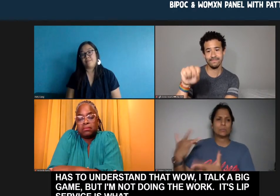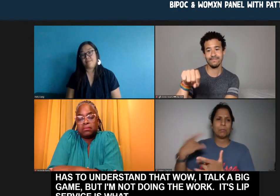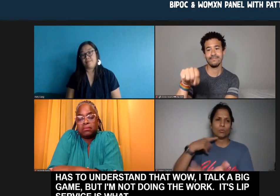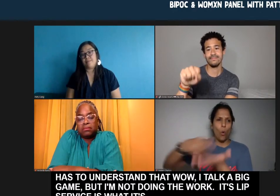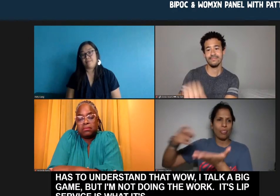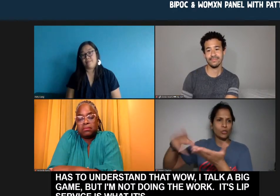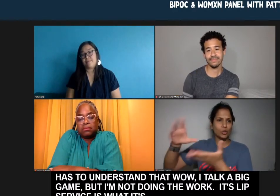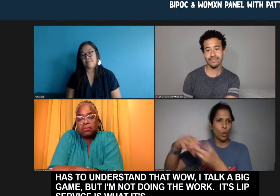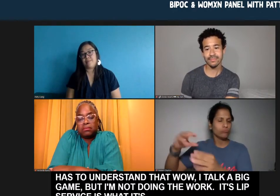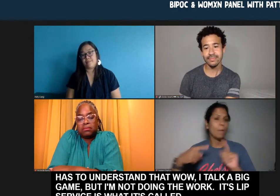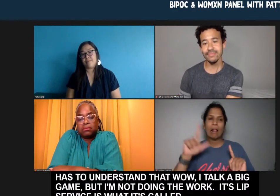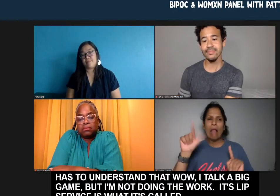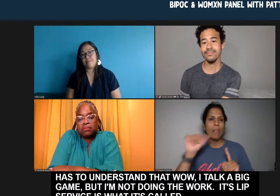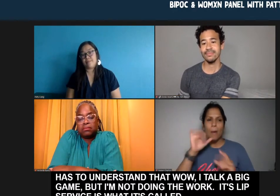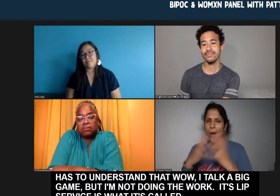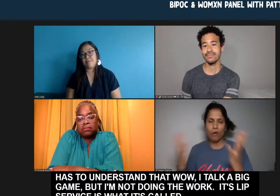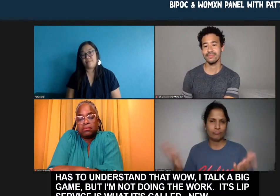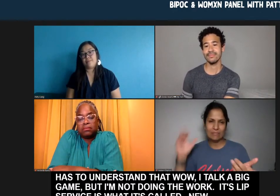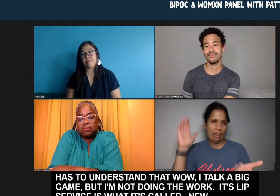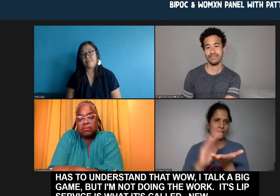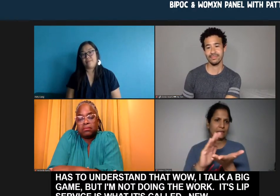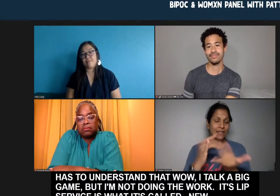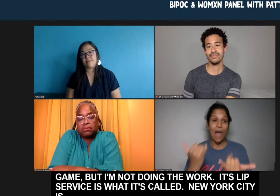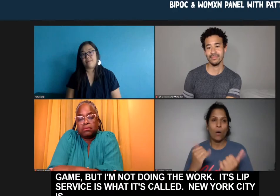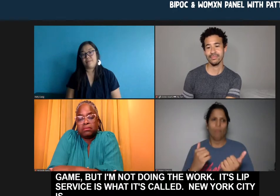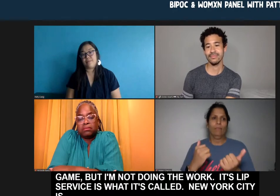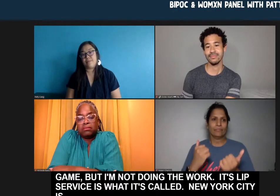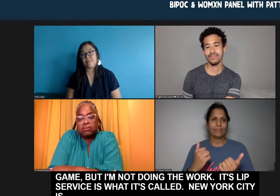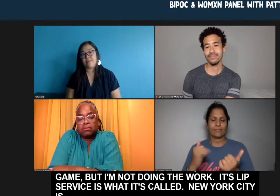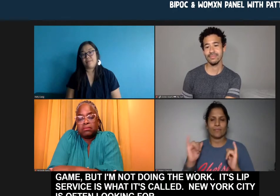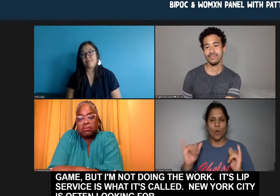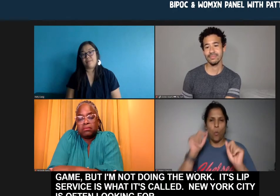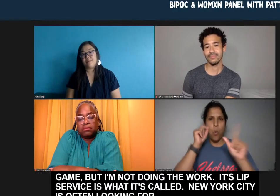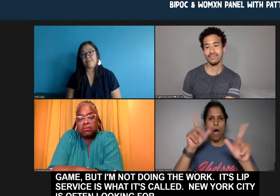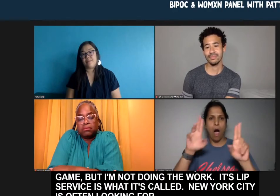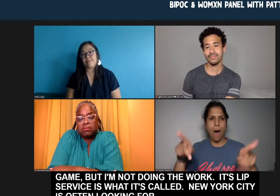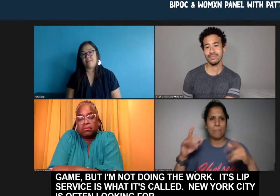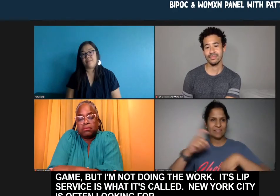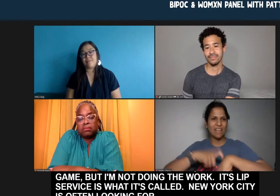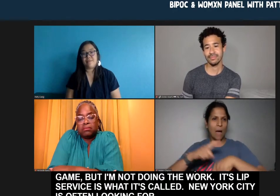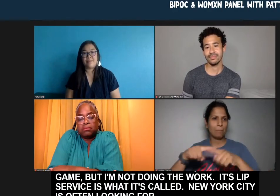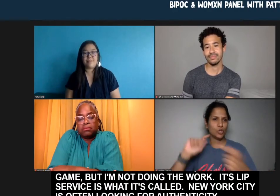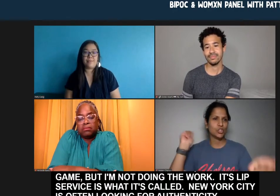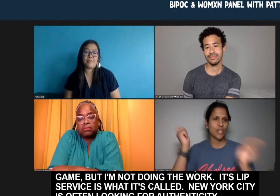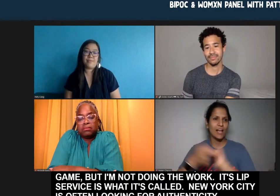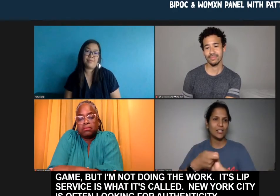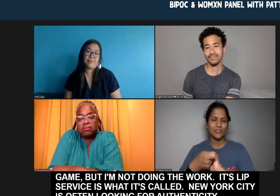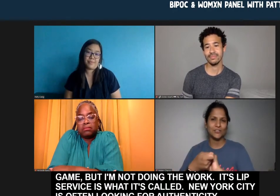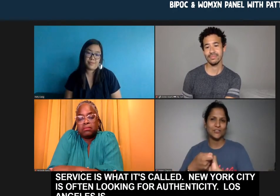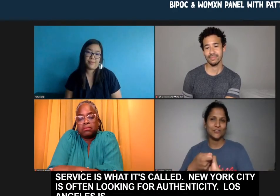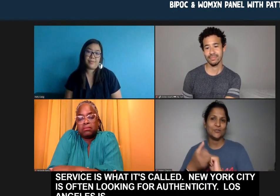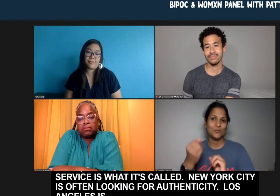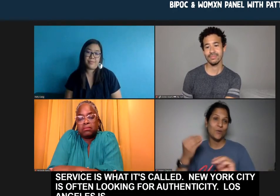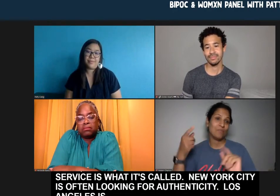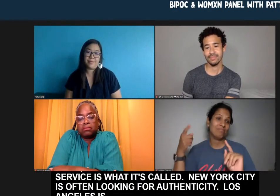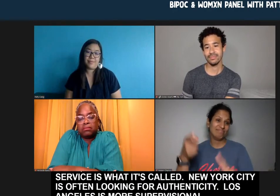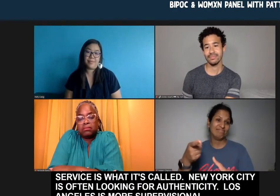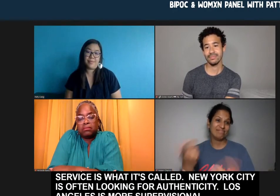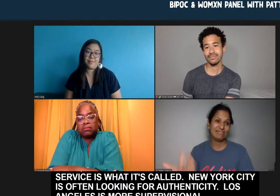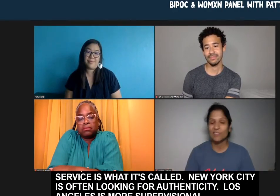is often looking for authenticity and Los Angeles is a lot more superficial and has kind of face value work. So we can see that it's time to